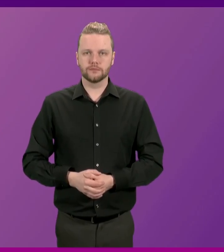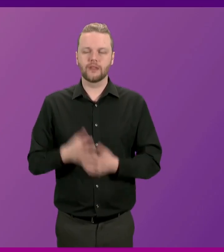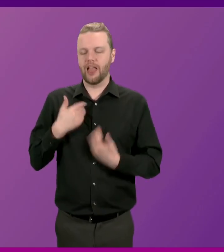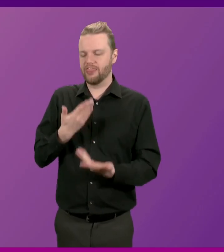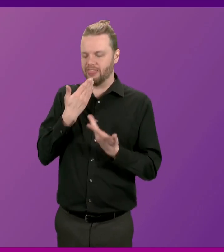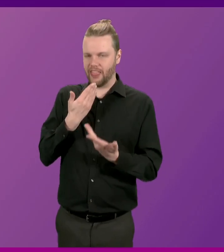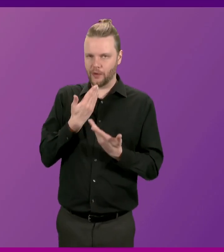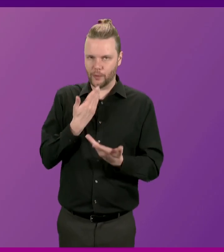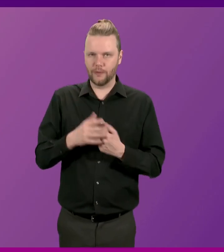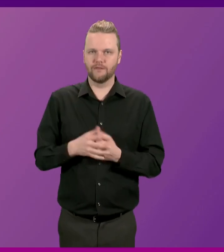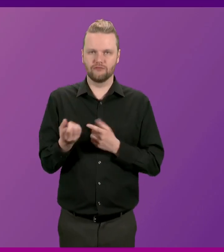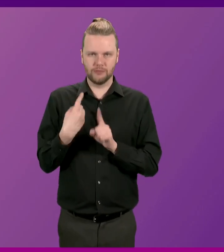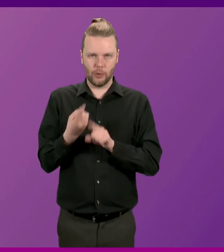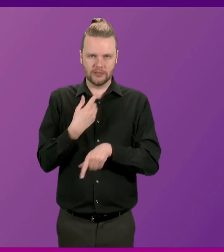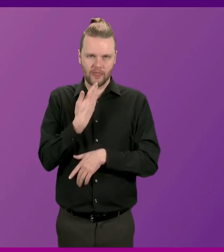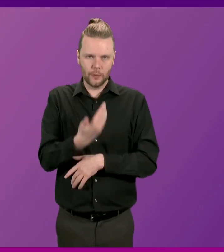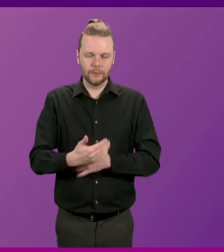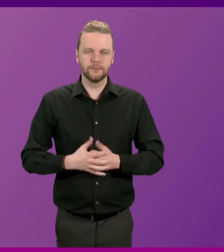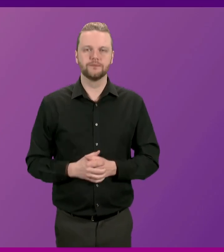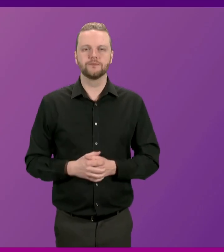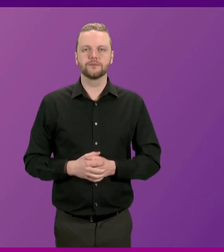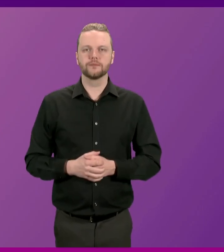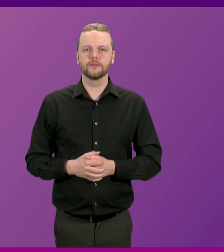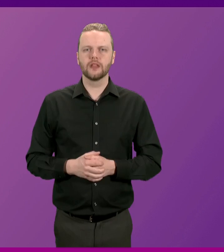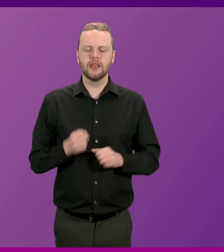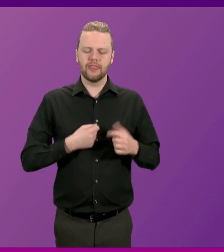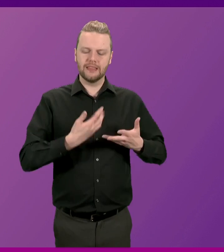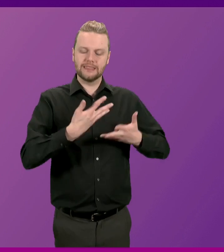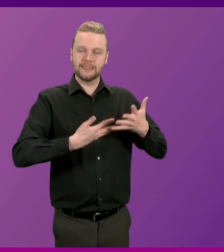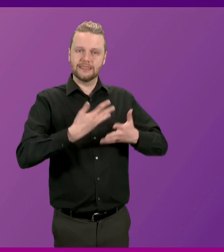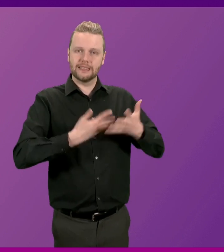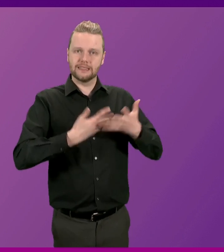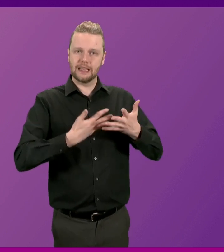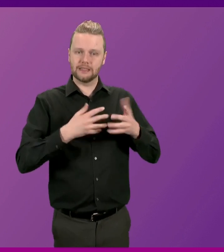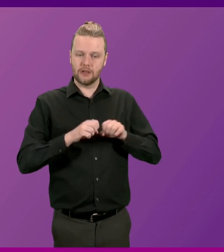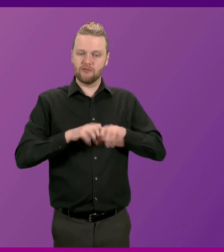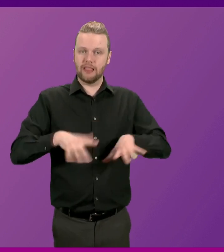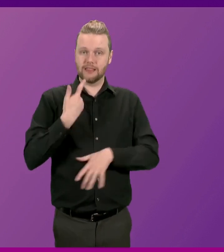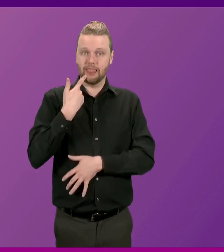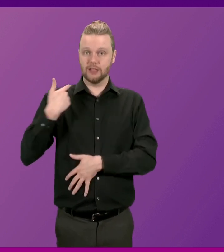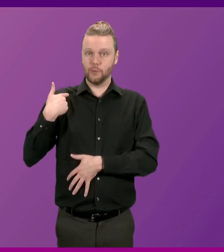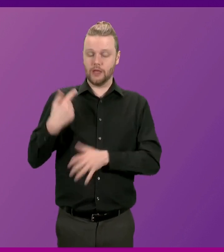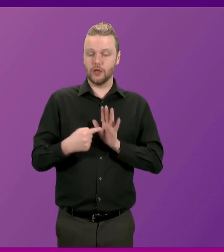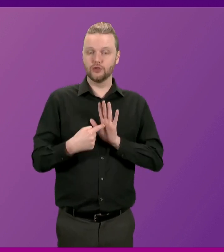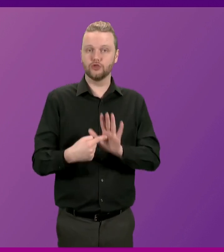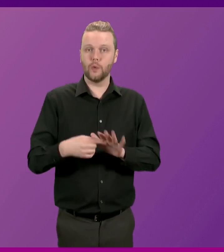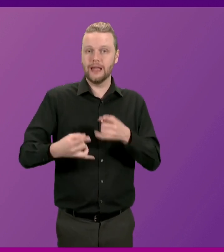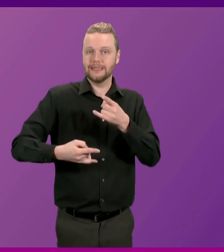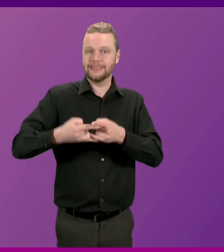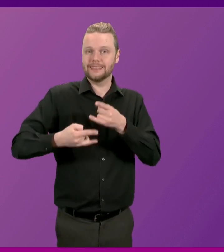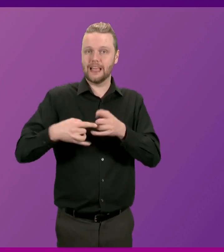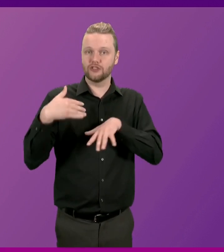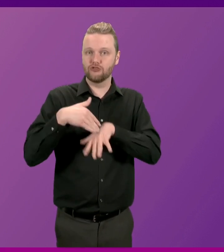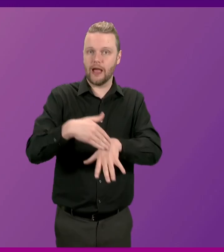Thank you for those responses. Statistics released last week have shown that sexual crimes,